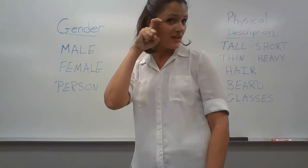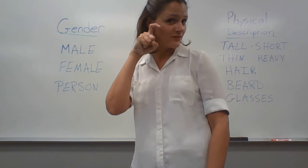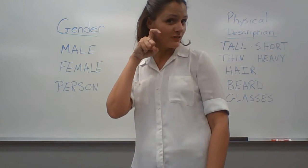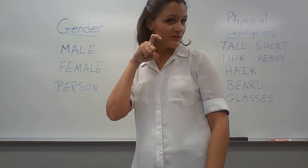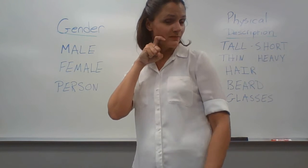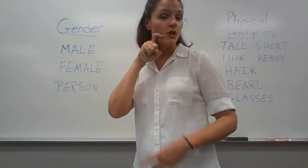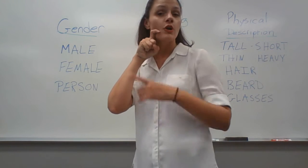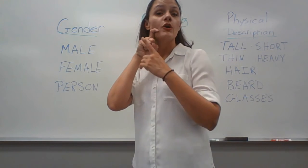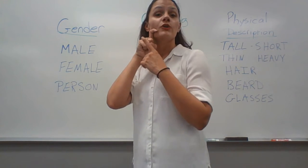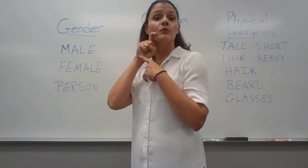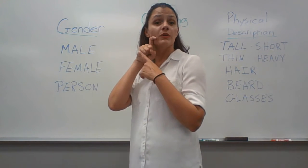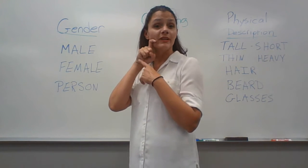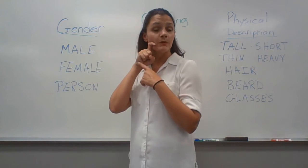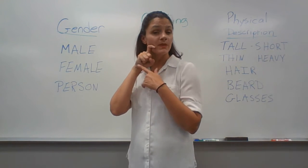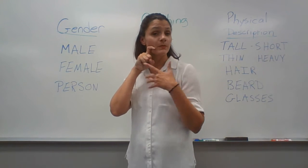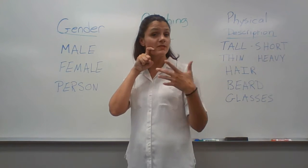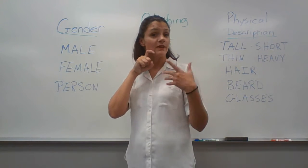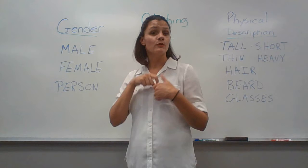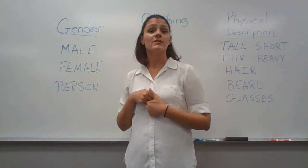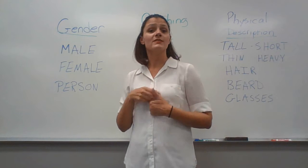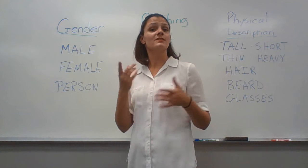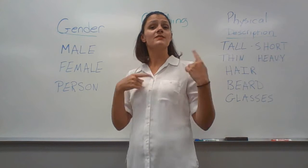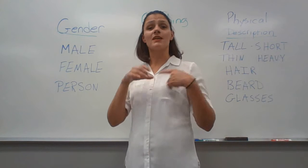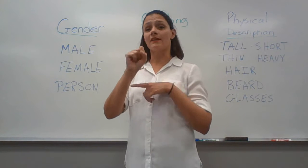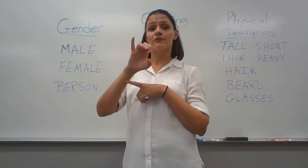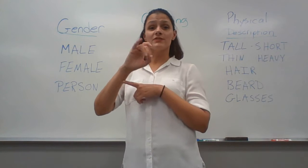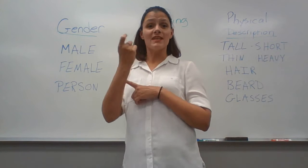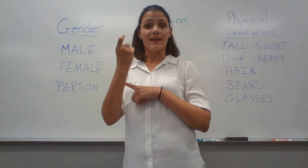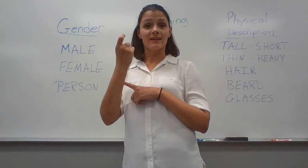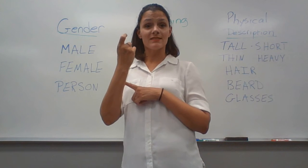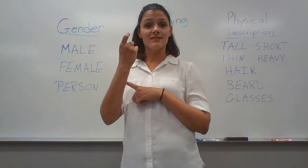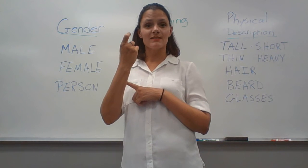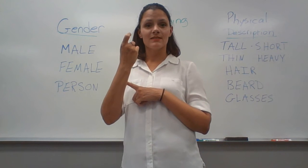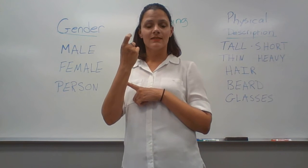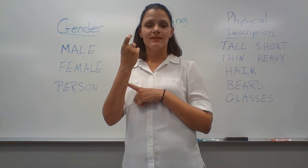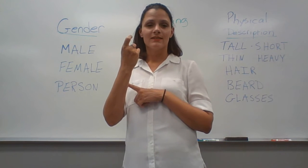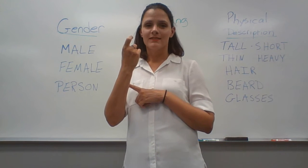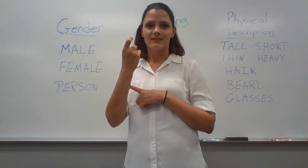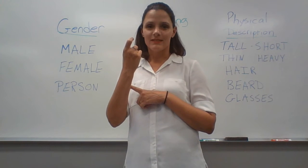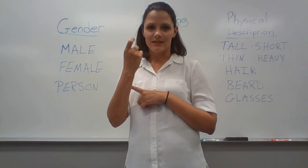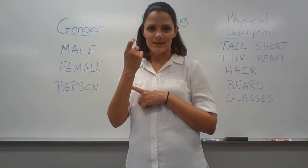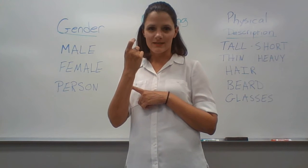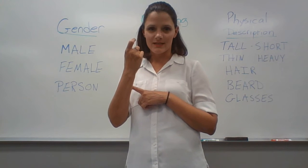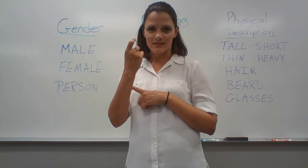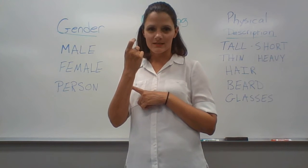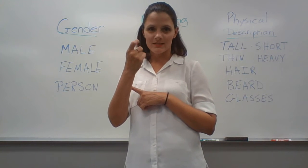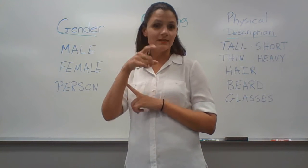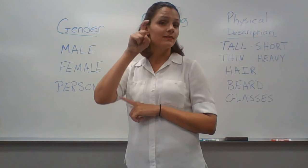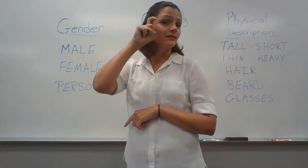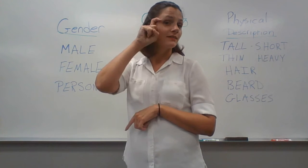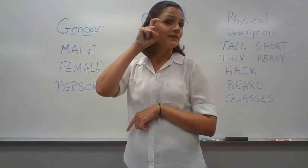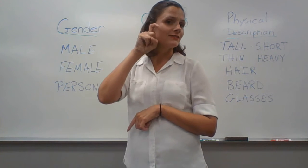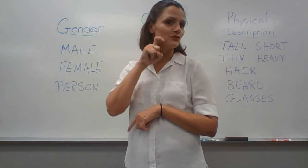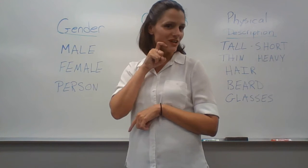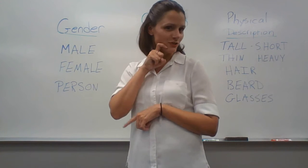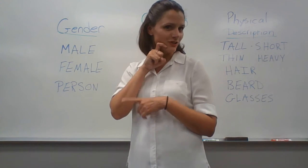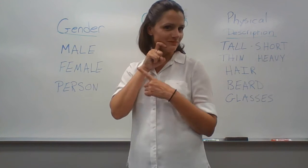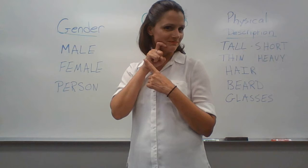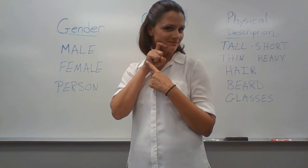Gender. You will hear people tell you this is the sign for sex. Not that sex. Gender.